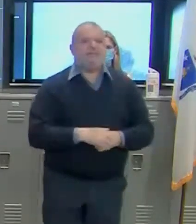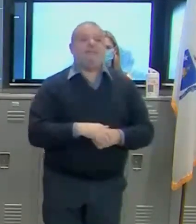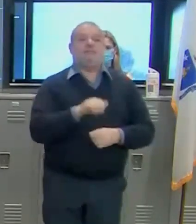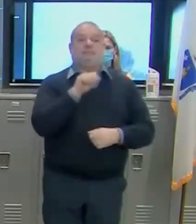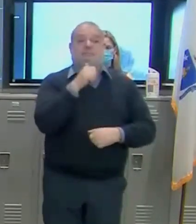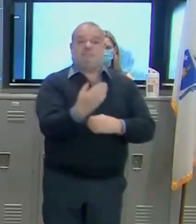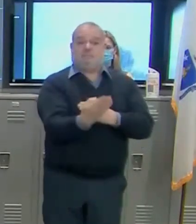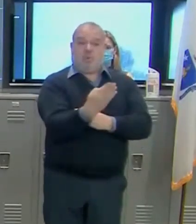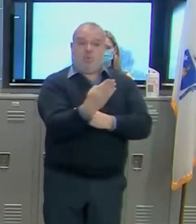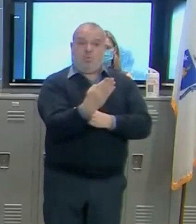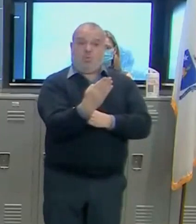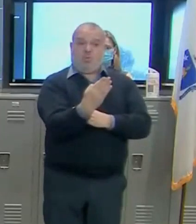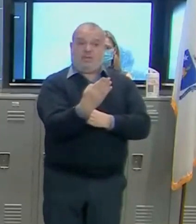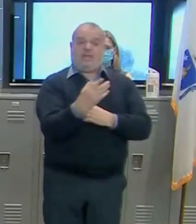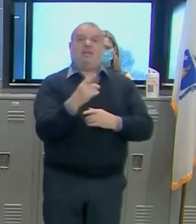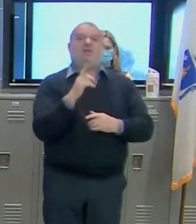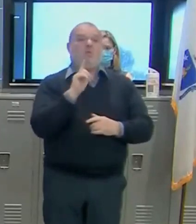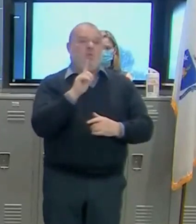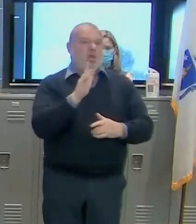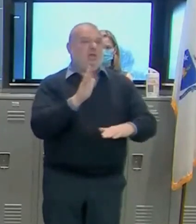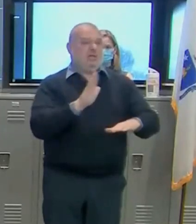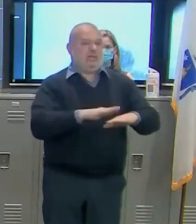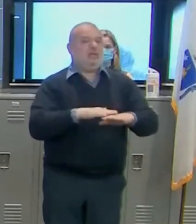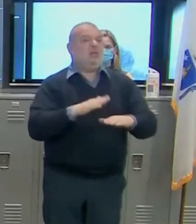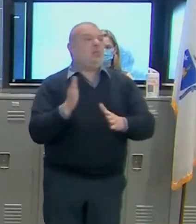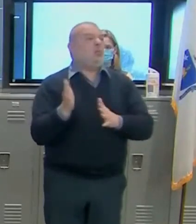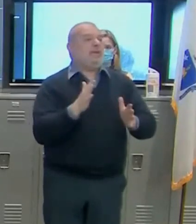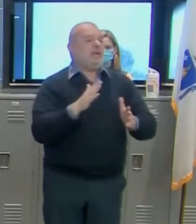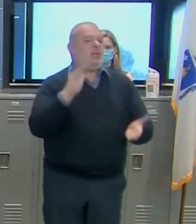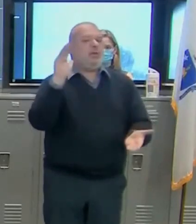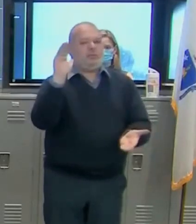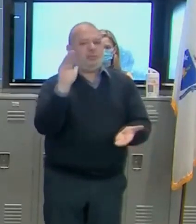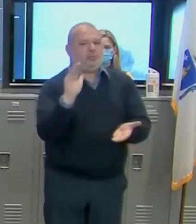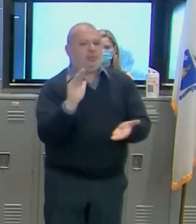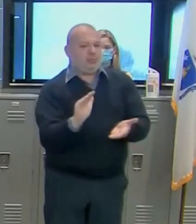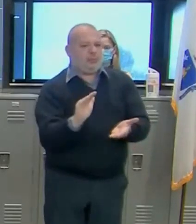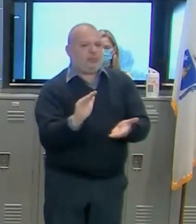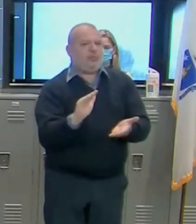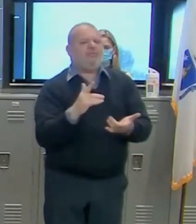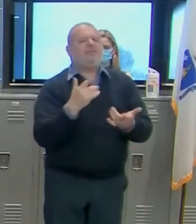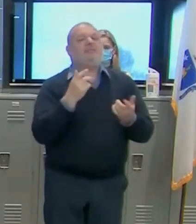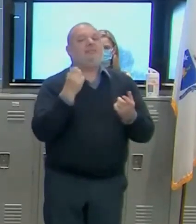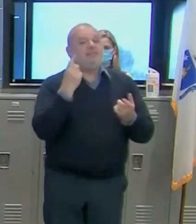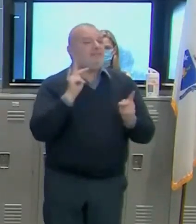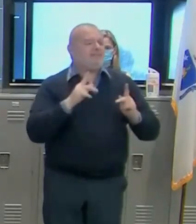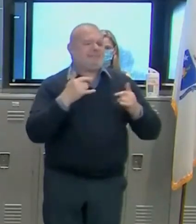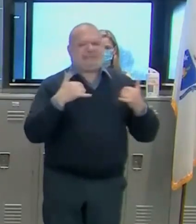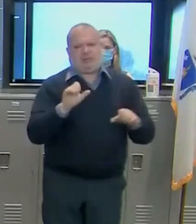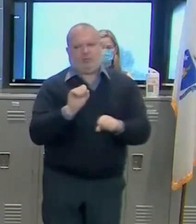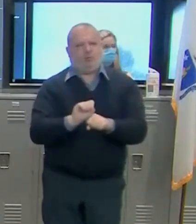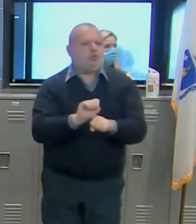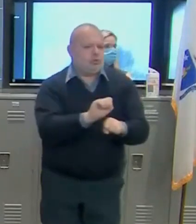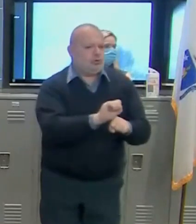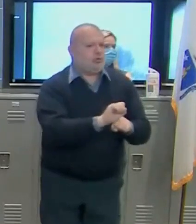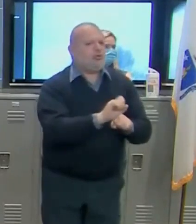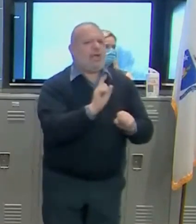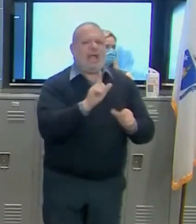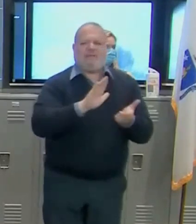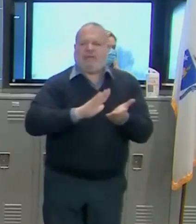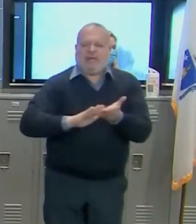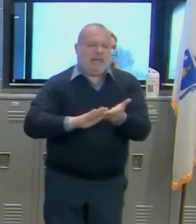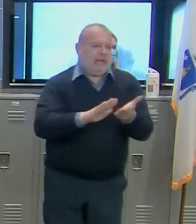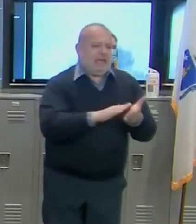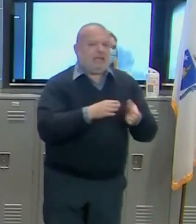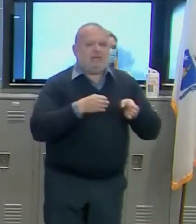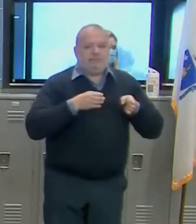have dissipated, but the crews will obviously continue to be working at that point in time to deal with what's left of the snow on the